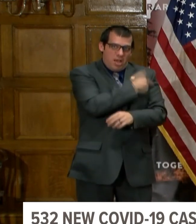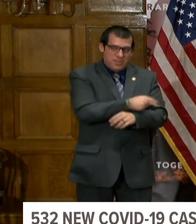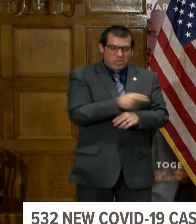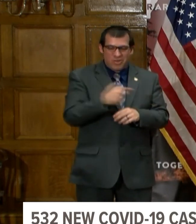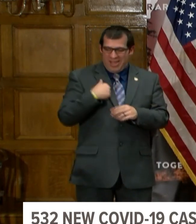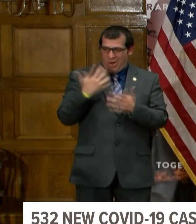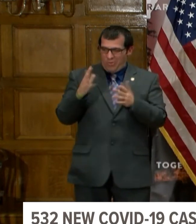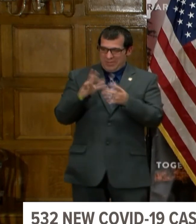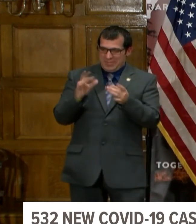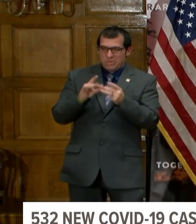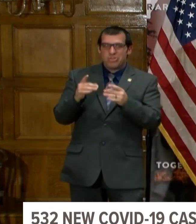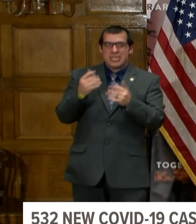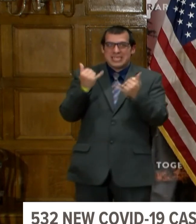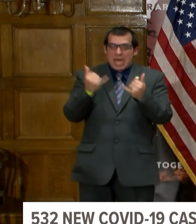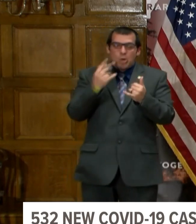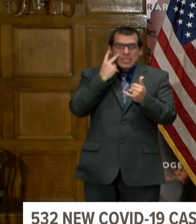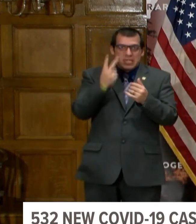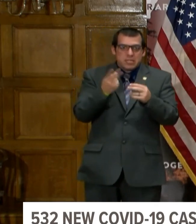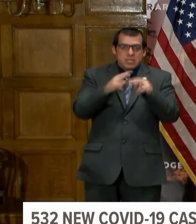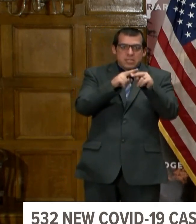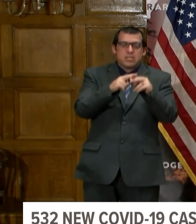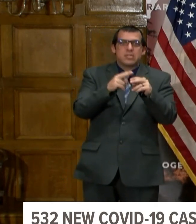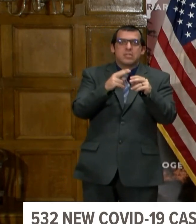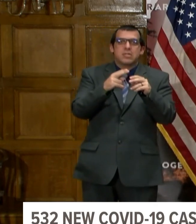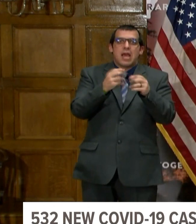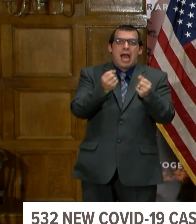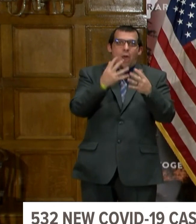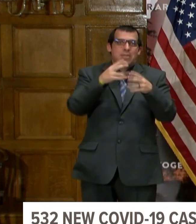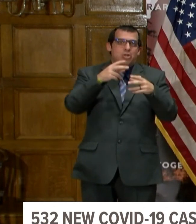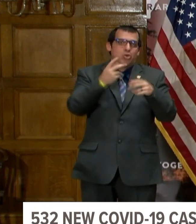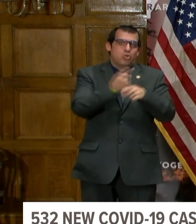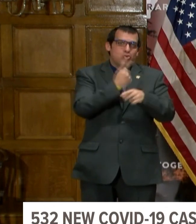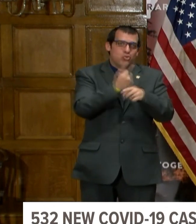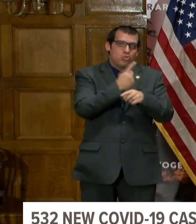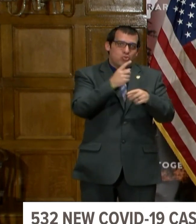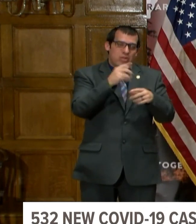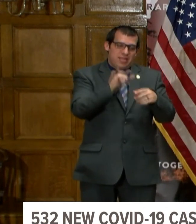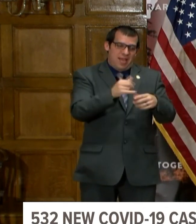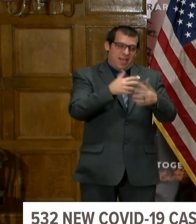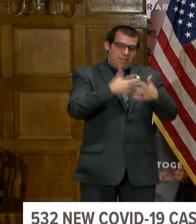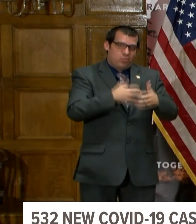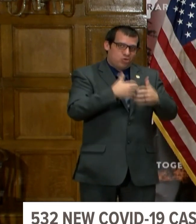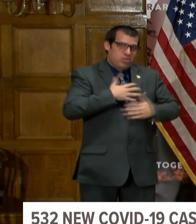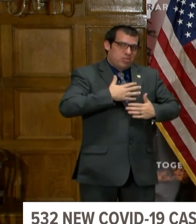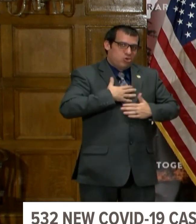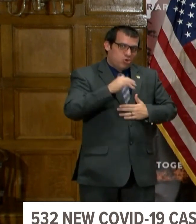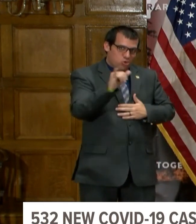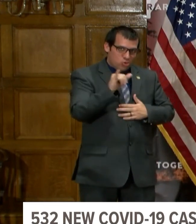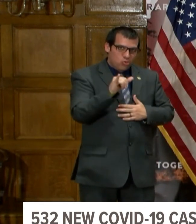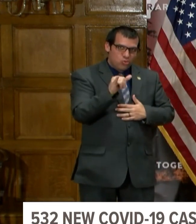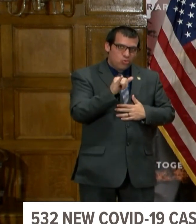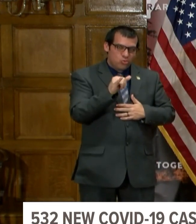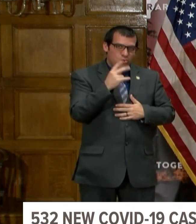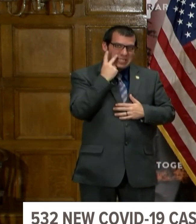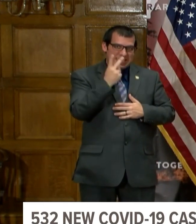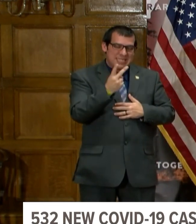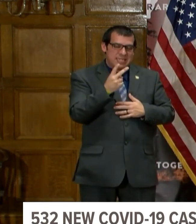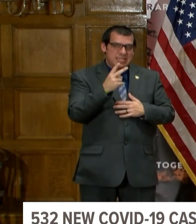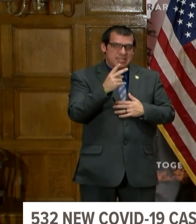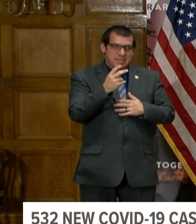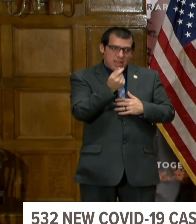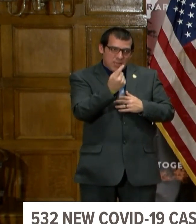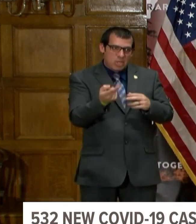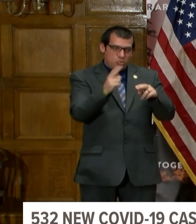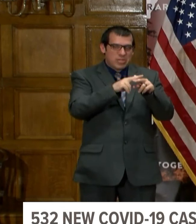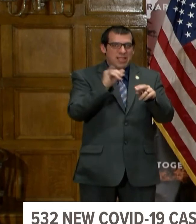individuals that are requiring ventilation. So it's not just hospitalization, intensive care beds, but also ventilatory support that we're concerned with if